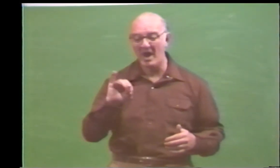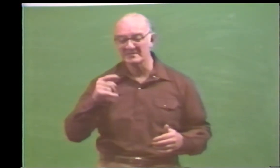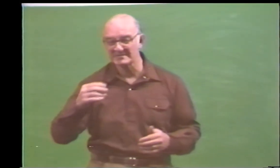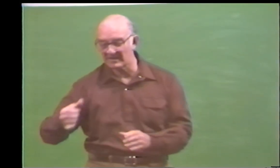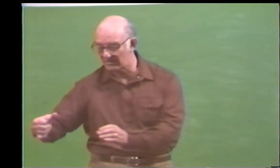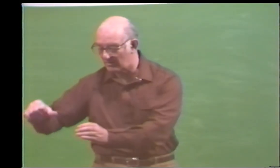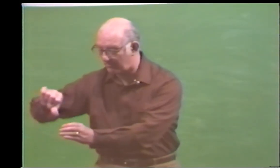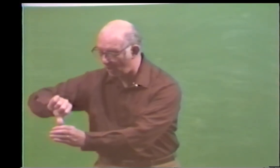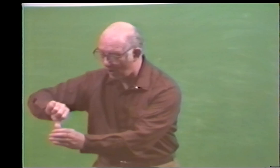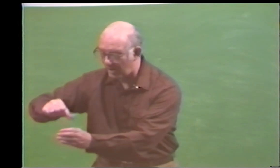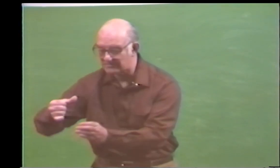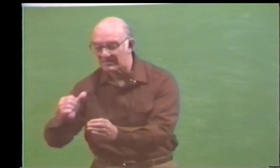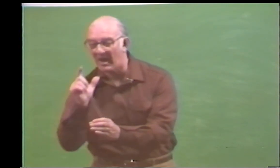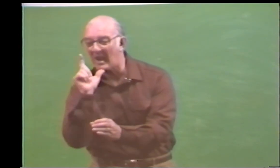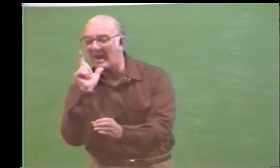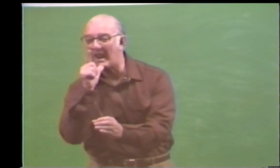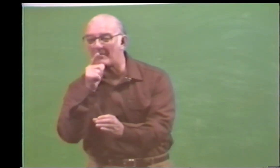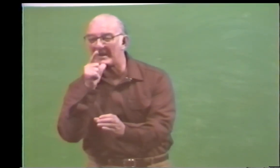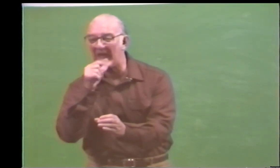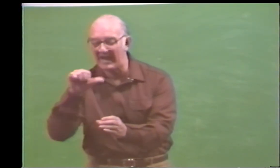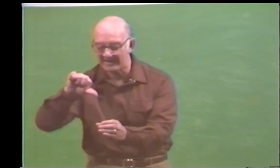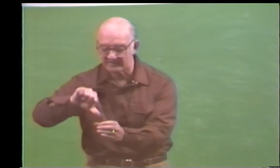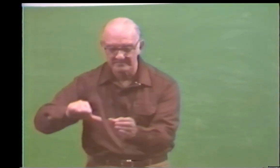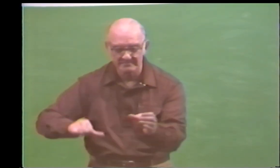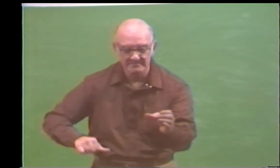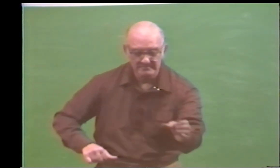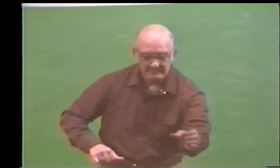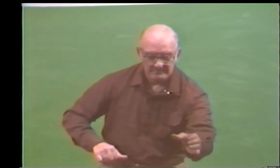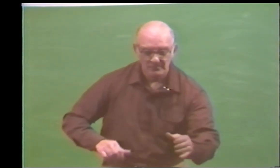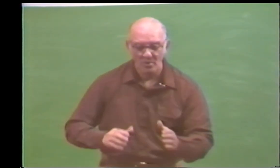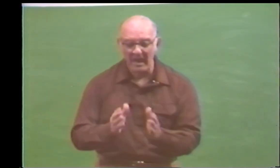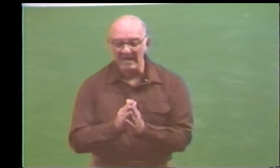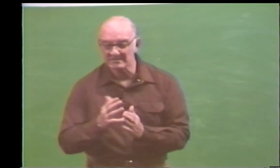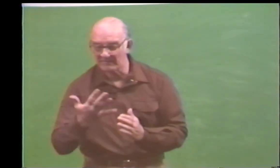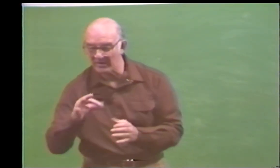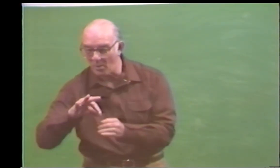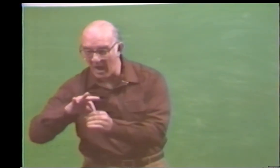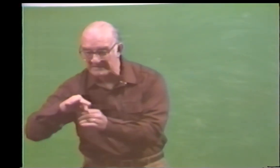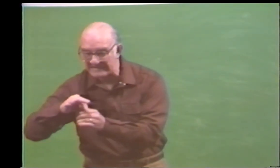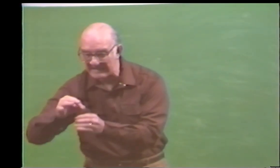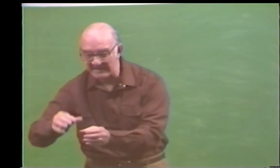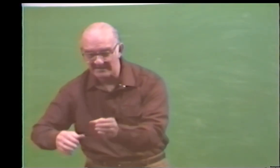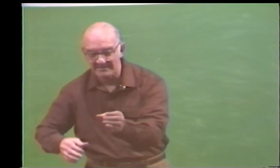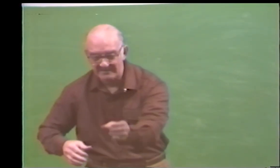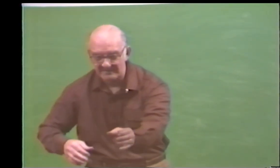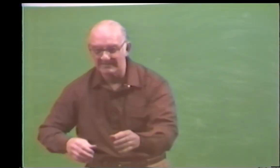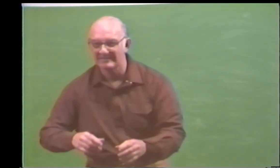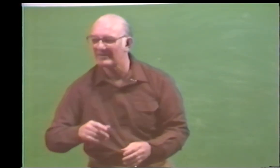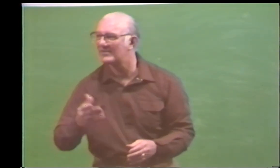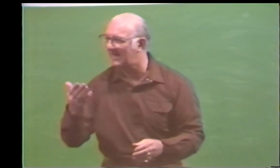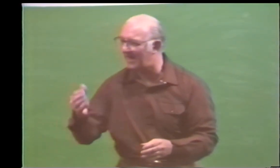Von Singer pours lemonade. Well, ask him if he wants tea. Thank